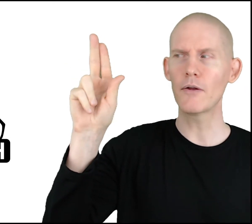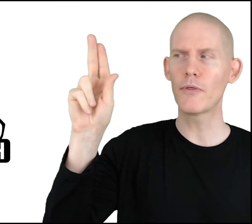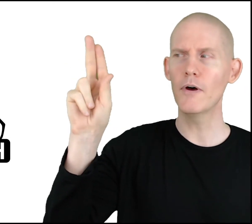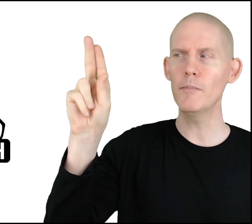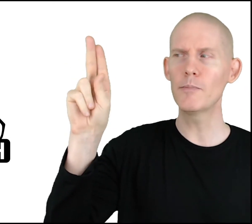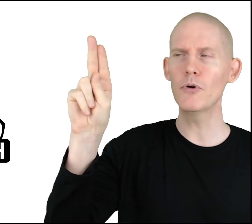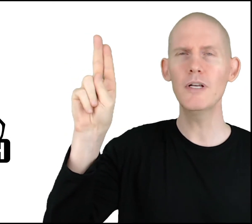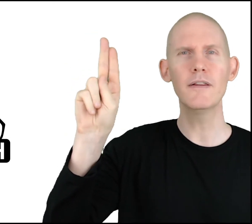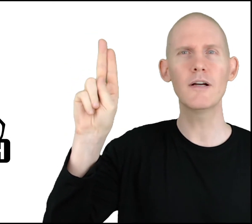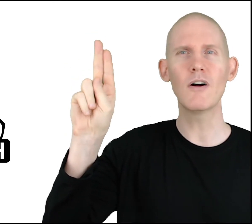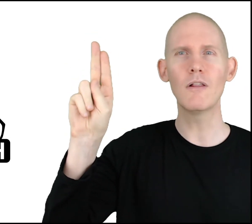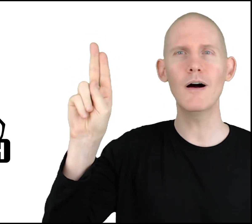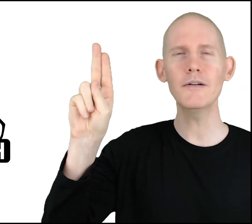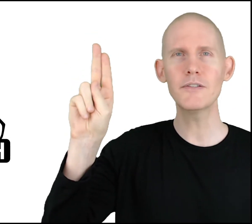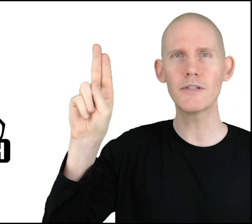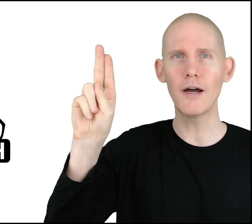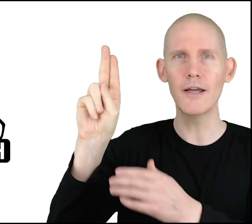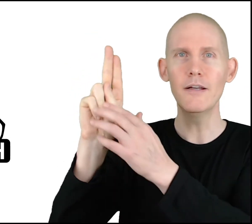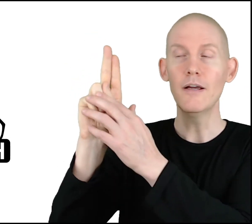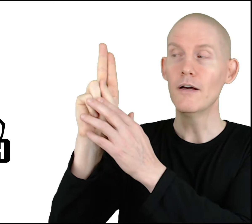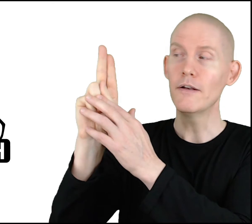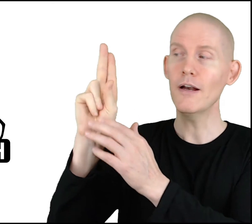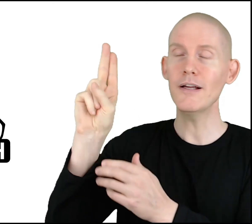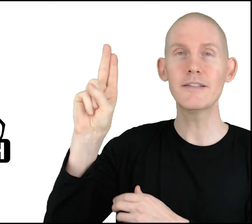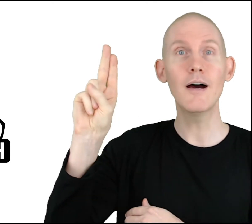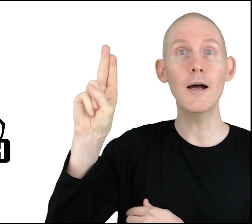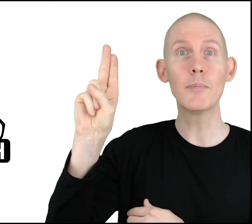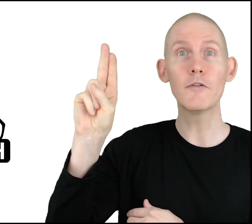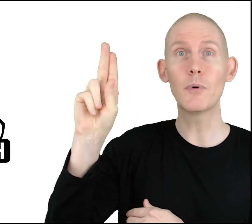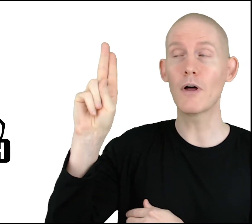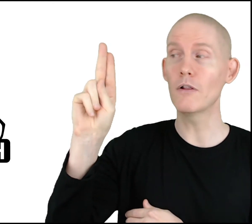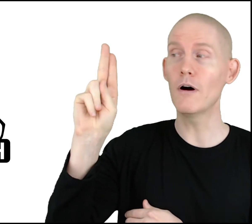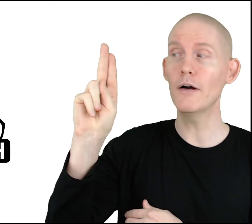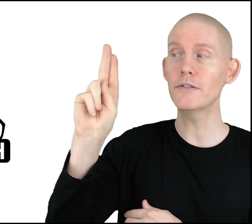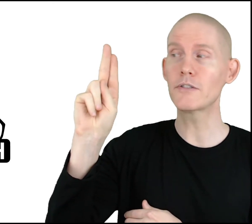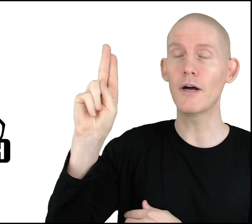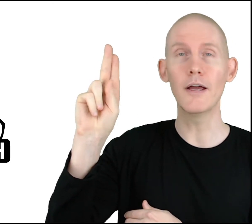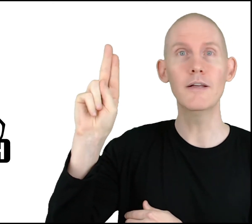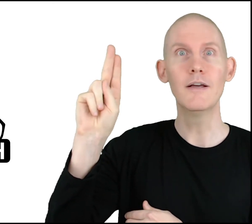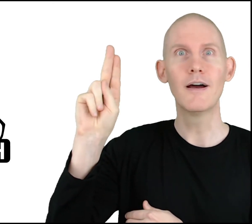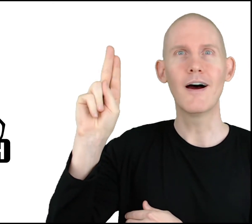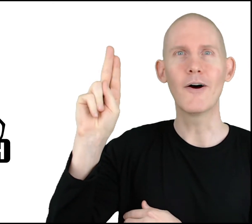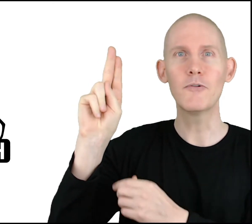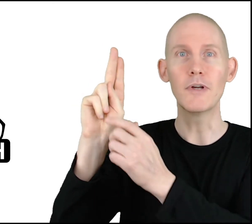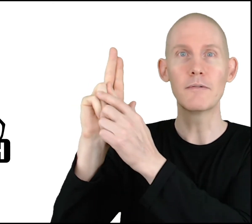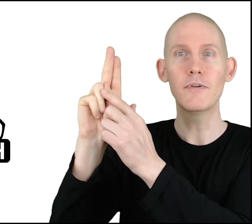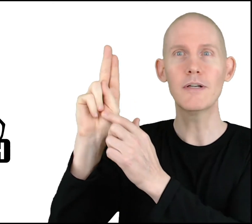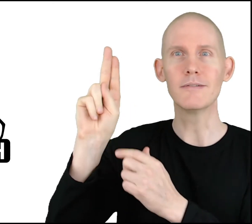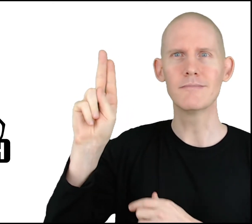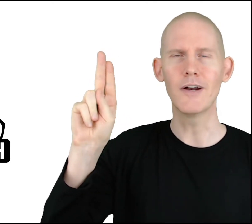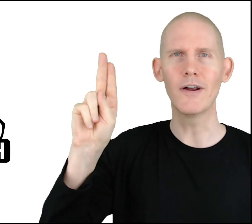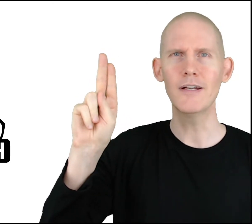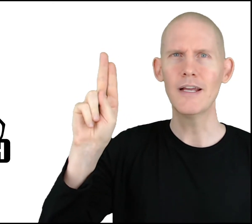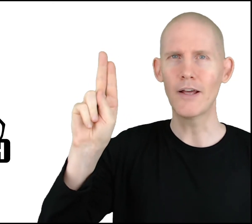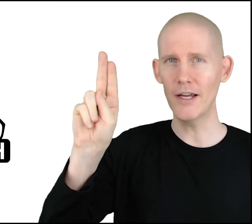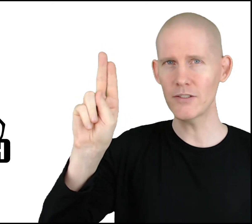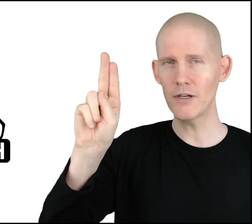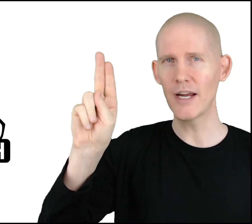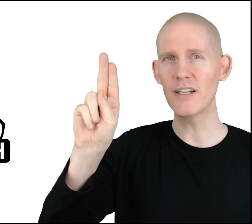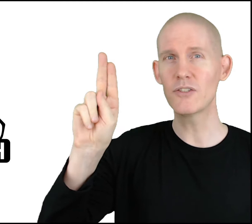thumb and put it in there alongside, not on top of, but alongside our ring finger. All right, now that's our hand shape,